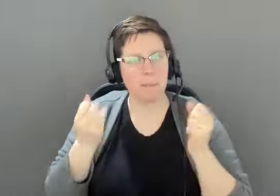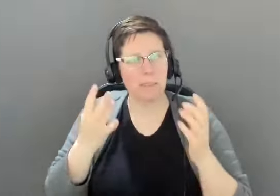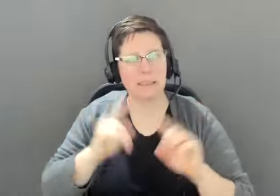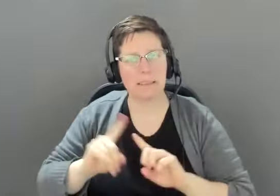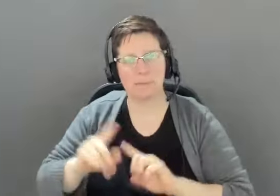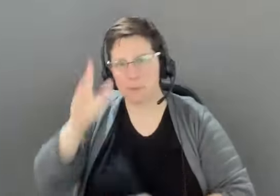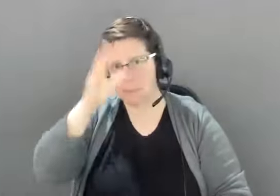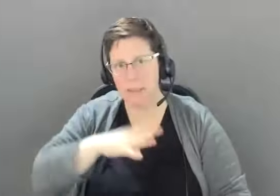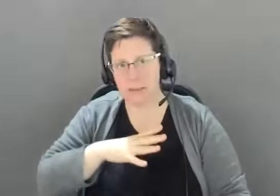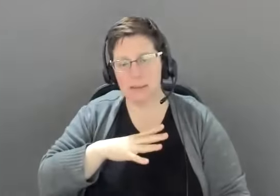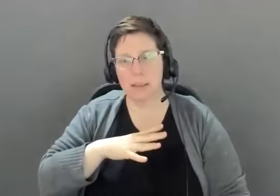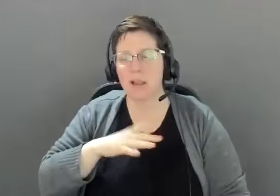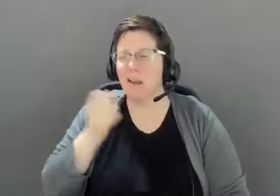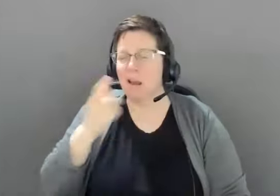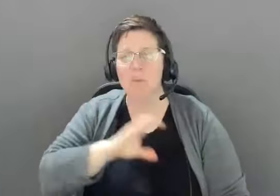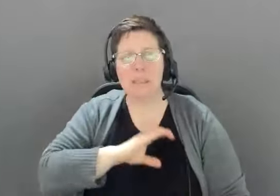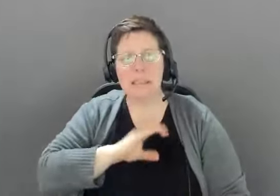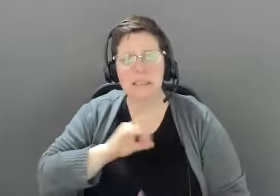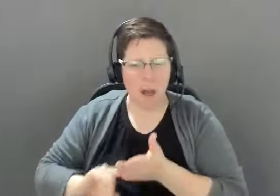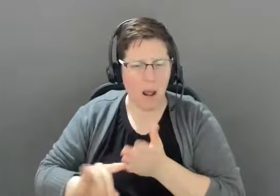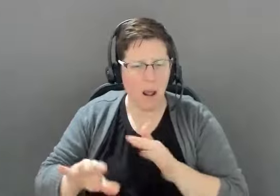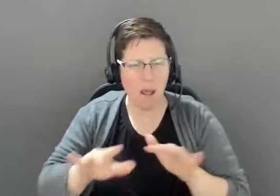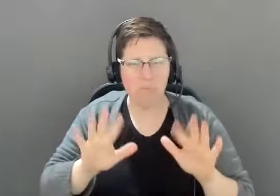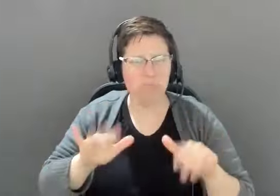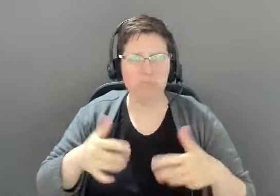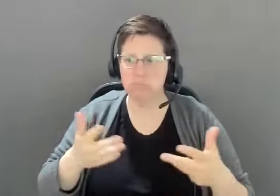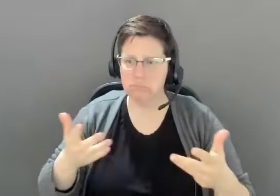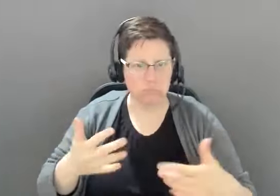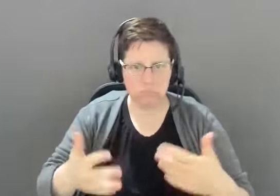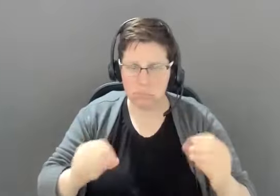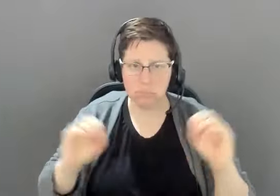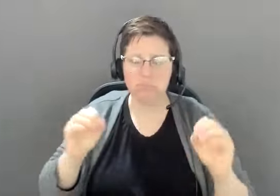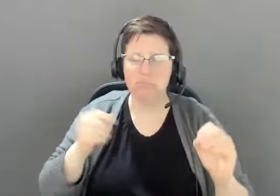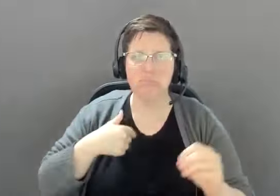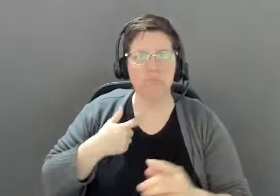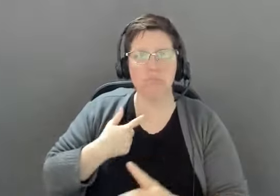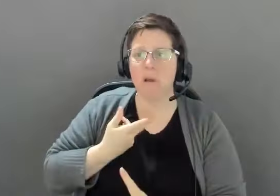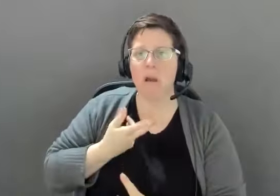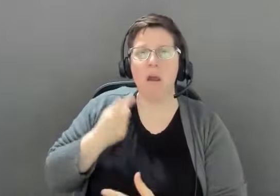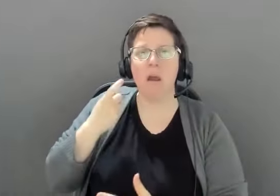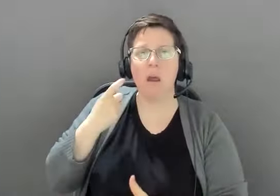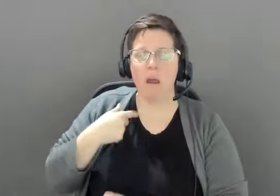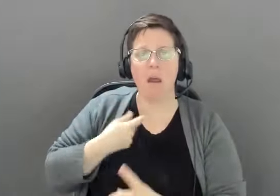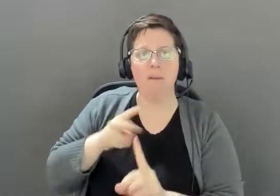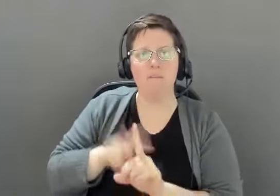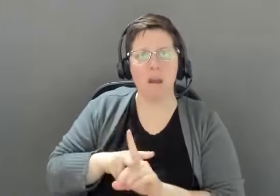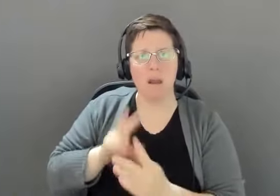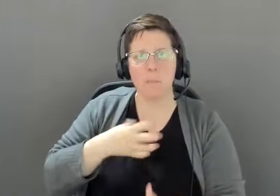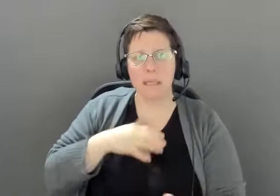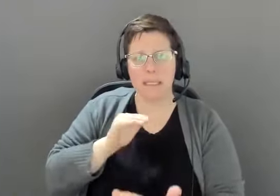police investigation, I filed police complaints against the Halifax Sexual Assault Investigative Team who were responsible for investigating